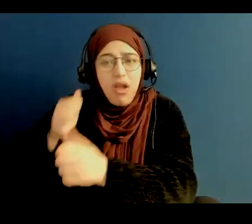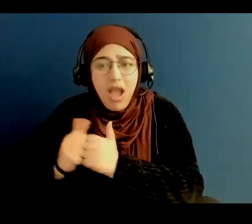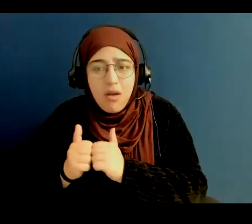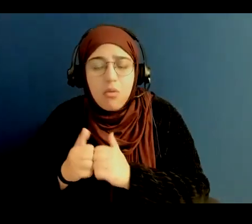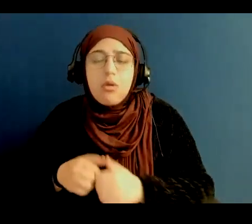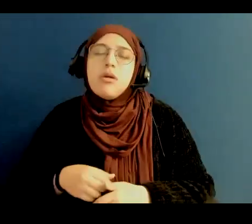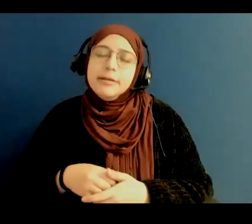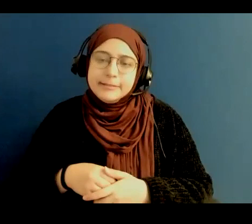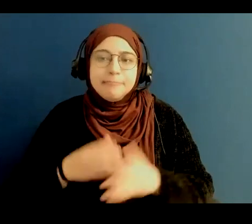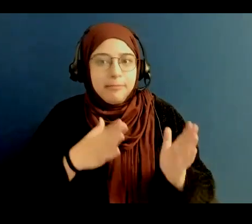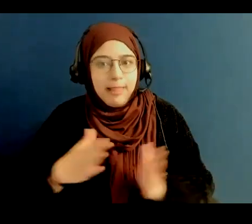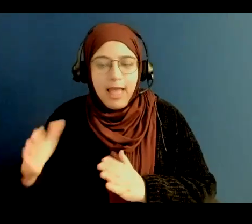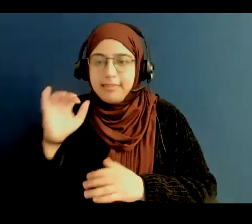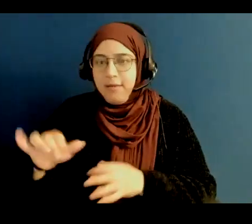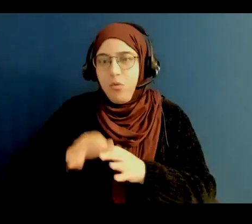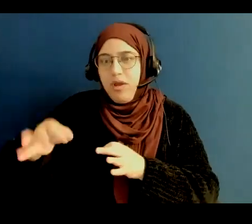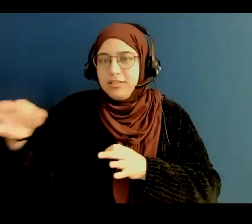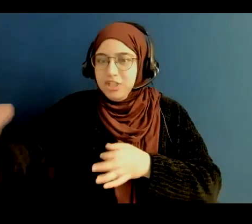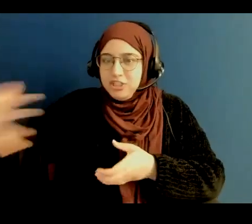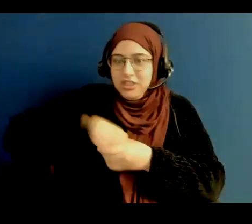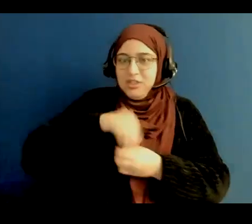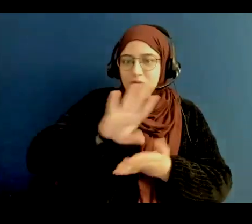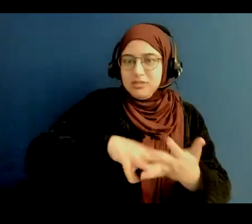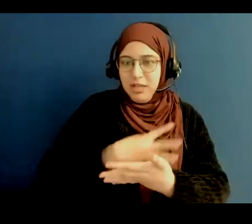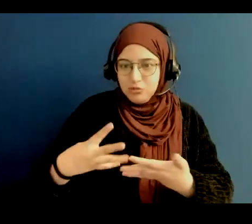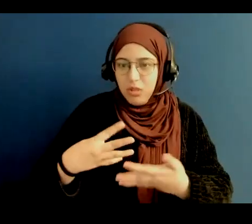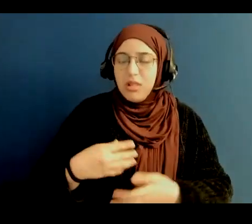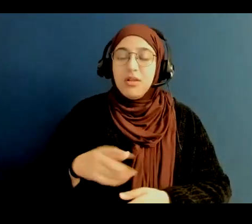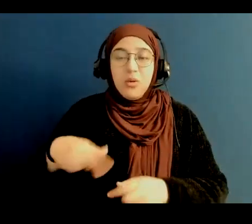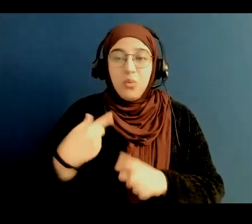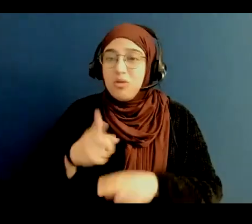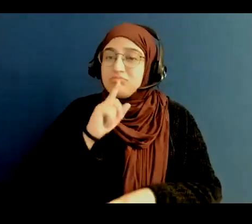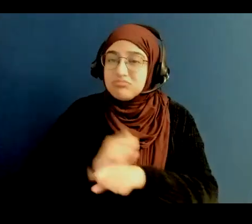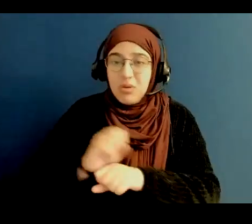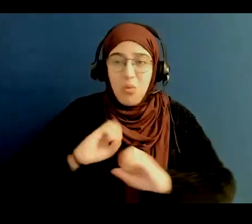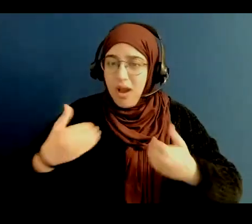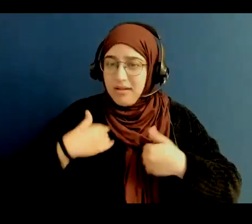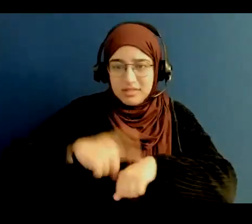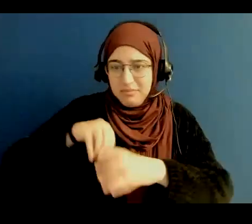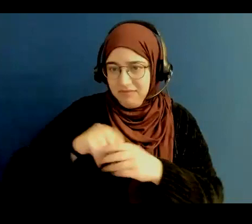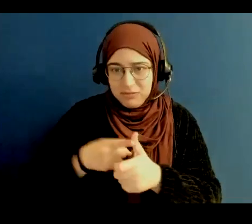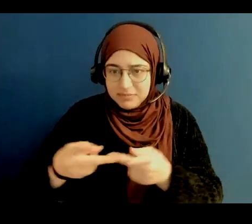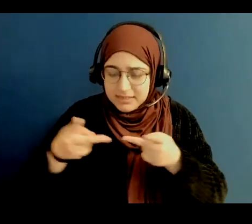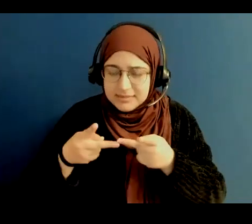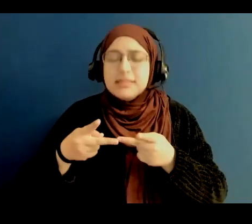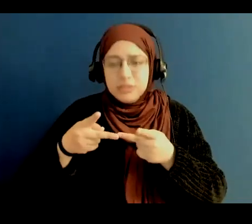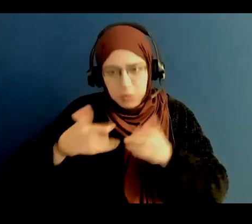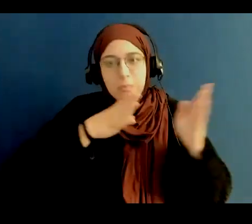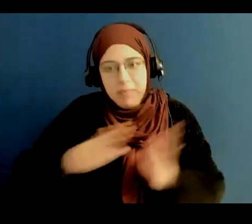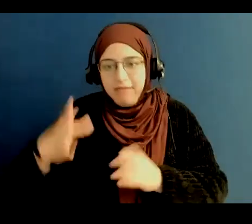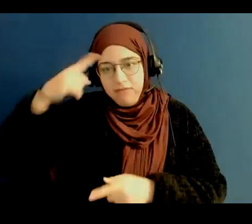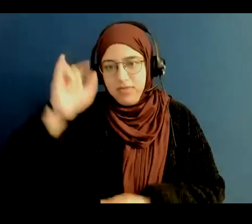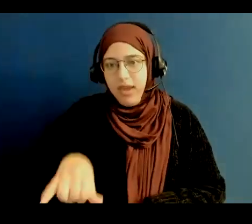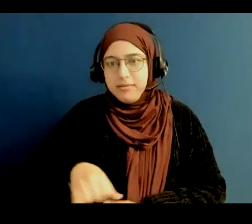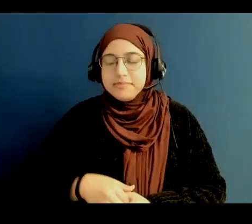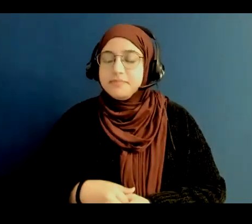rather than procrastinating when you really, really don't have the time to plan in the first place. So,